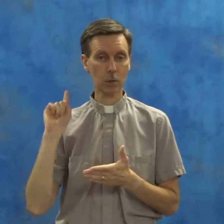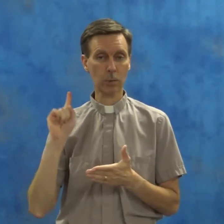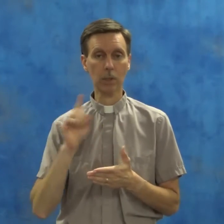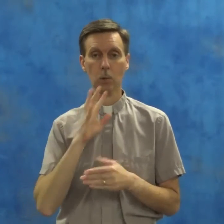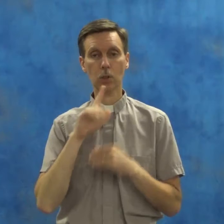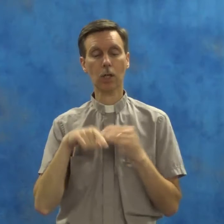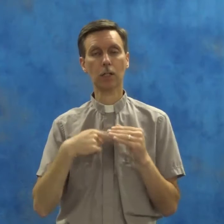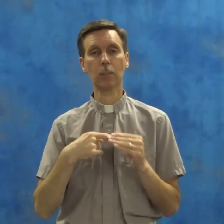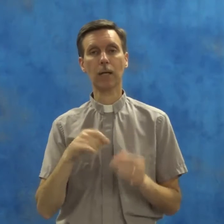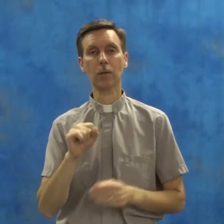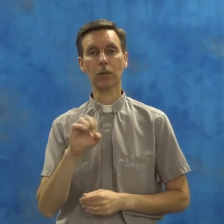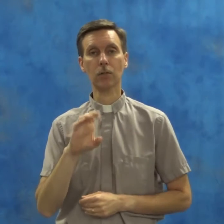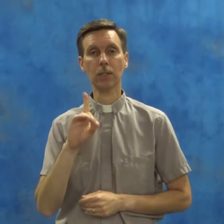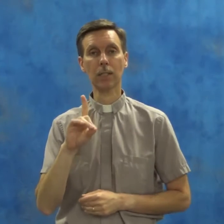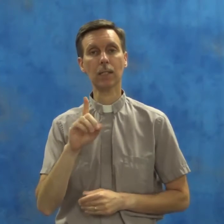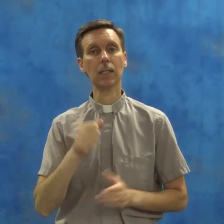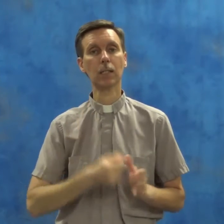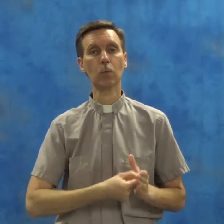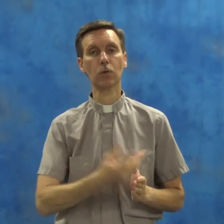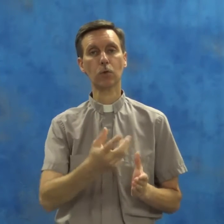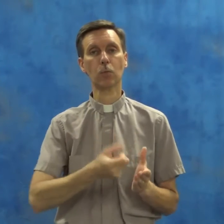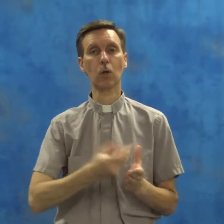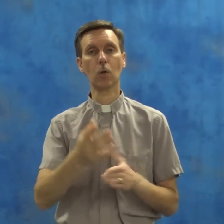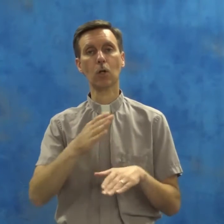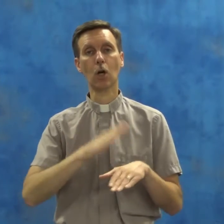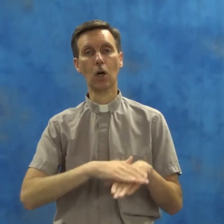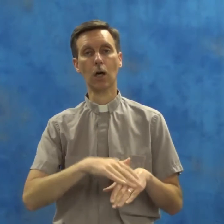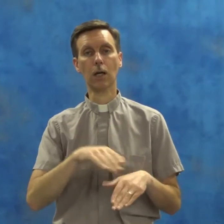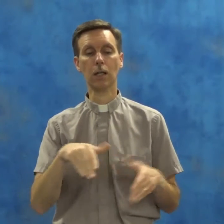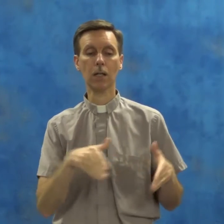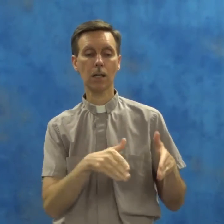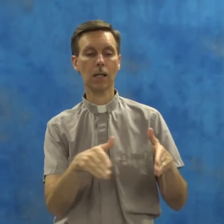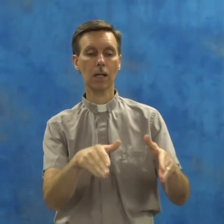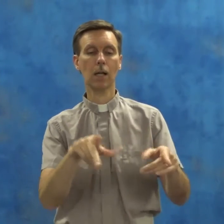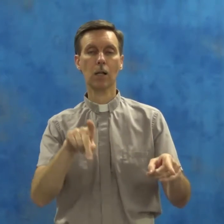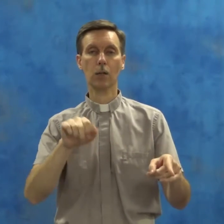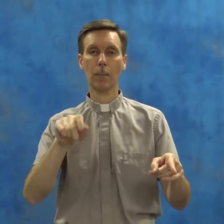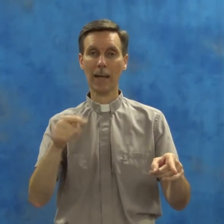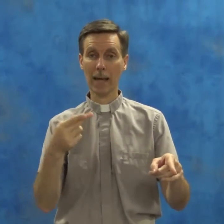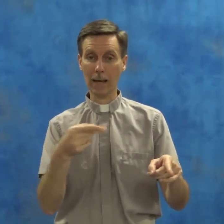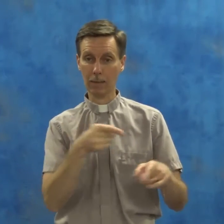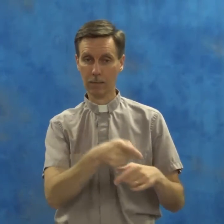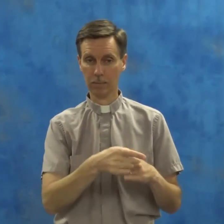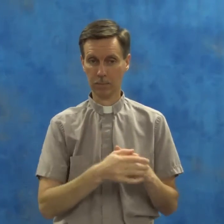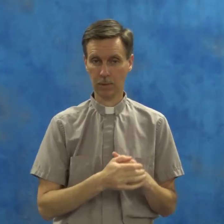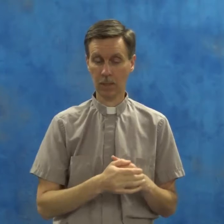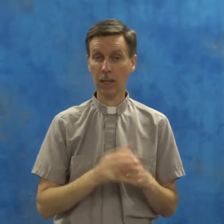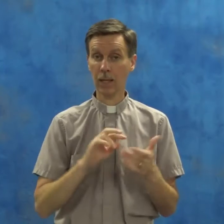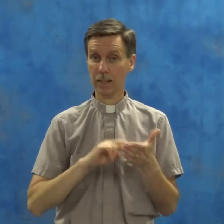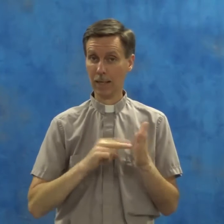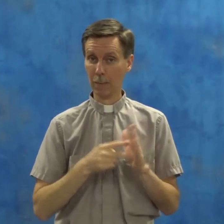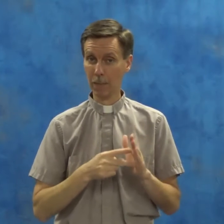week we talked about the seed that was thrown on path. That